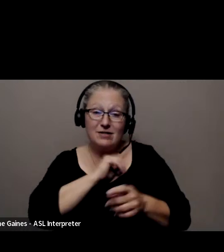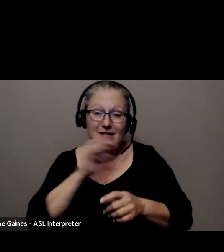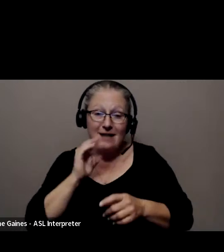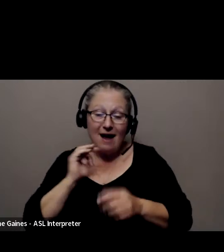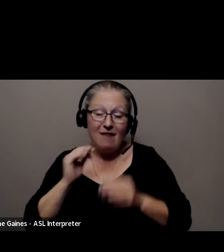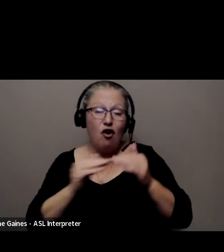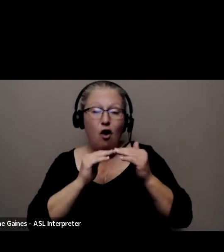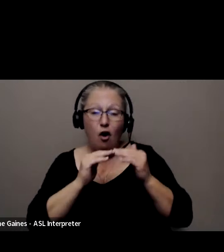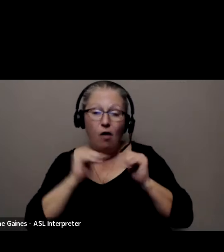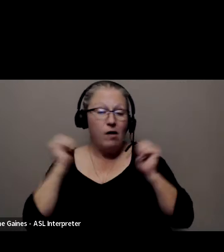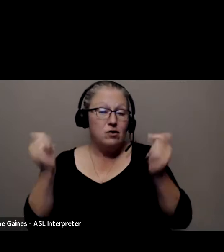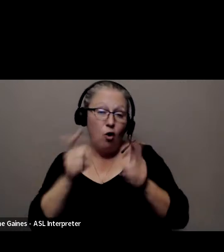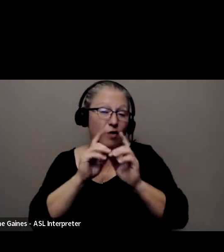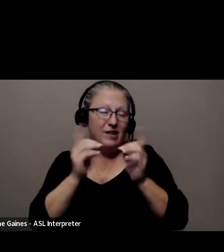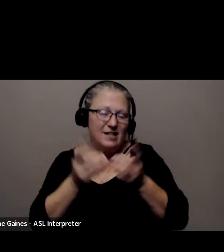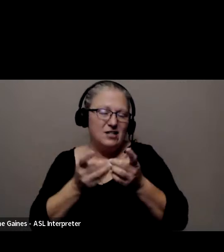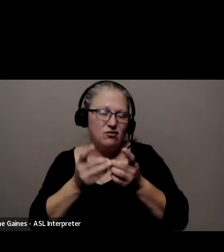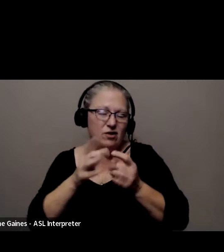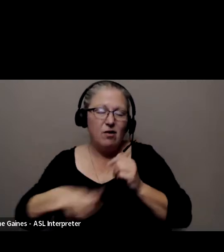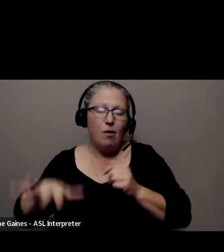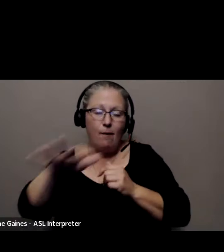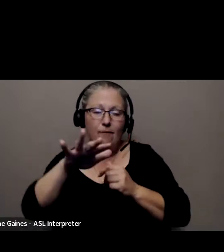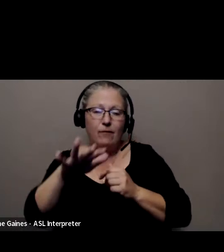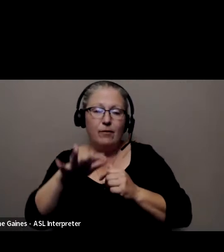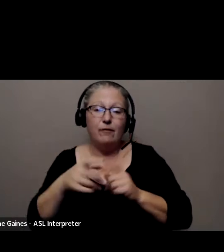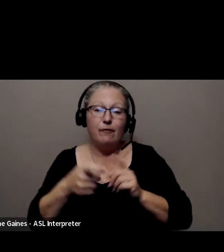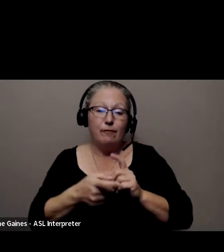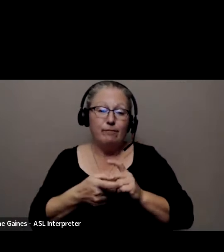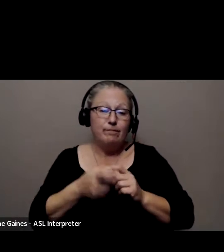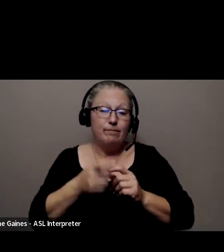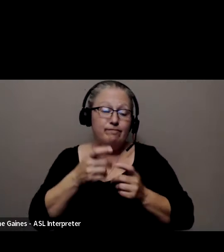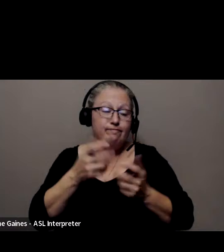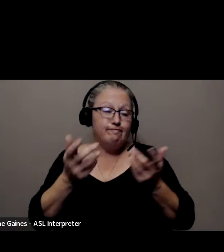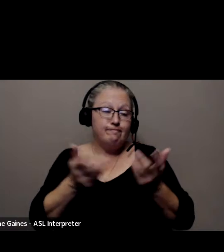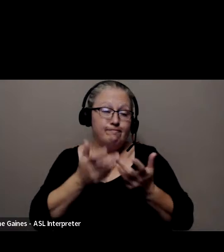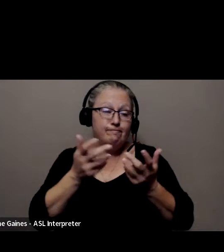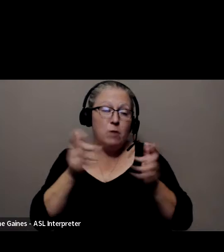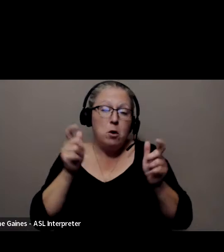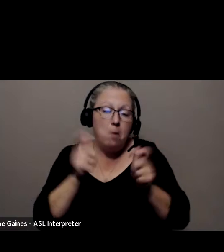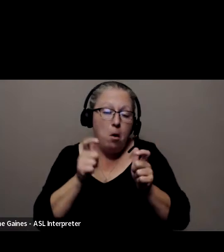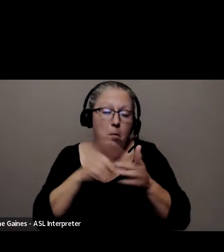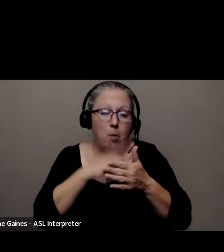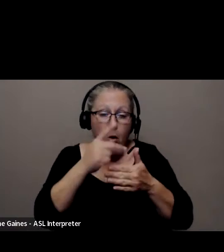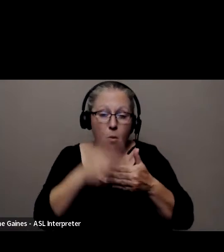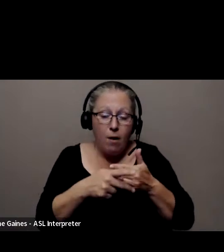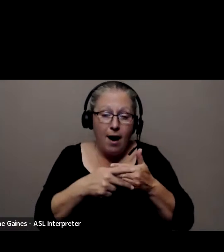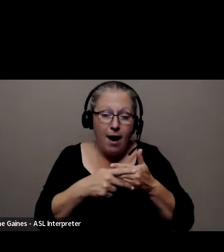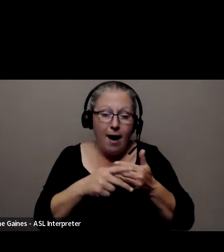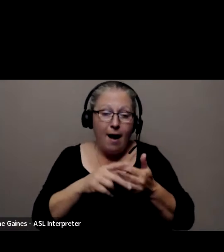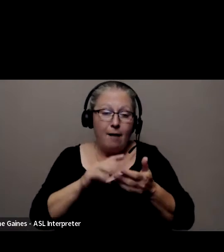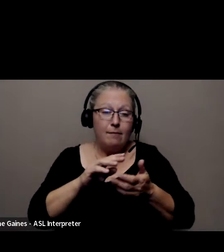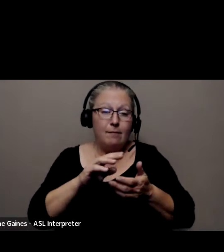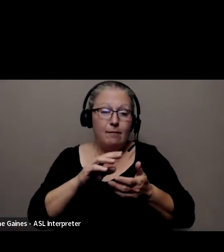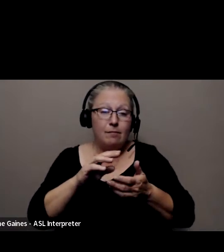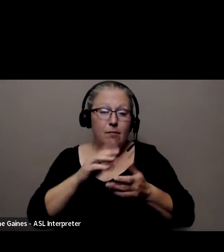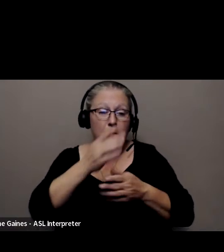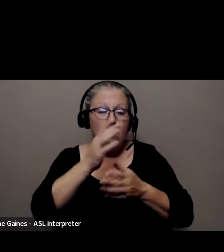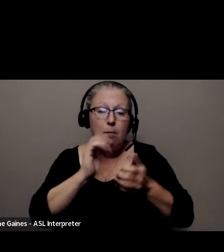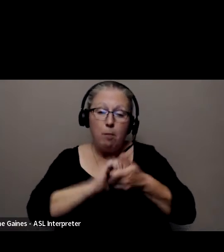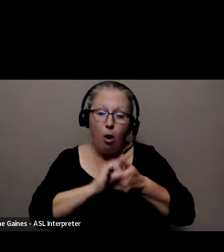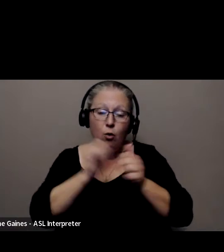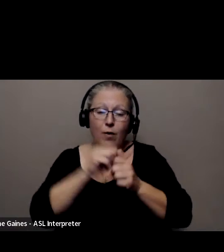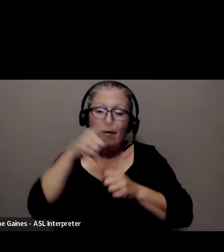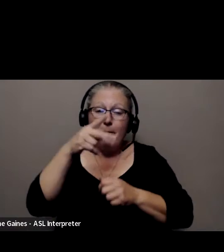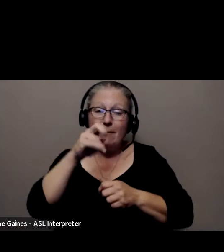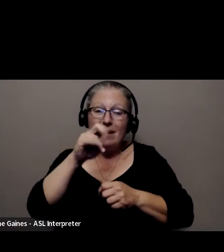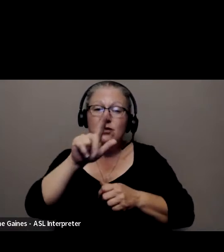colleagues across the district, to go from a small program that was partnered with Peninsula